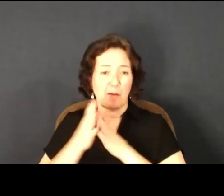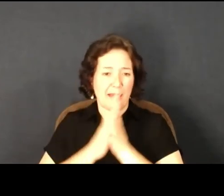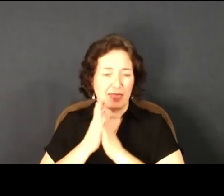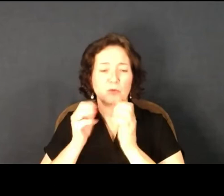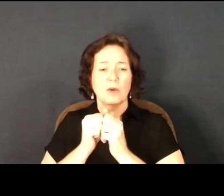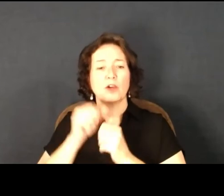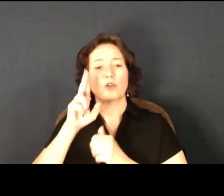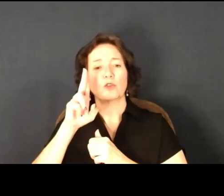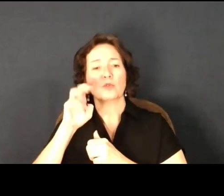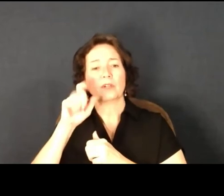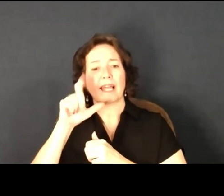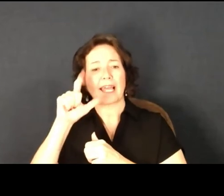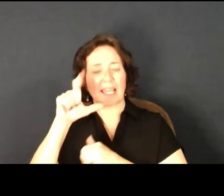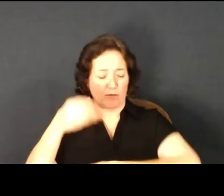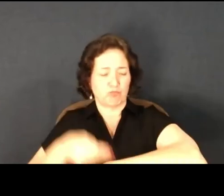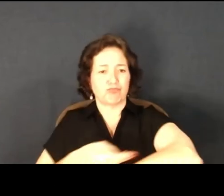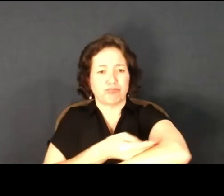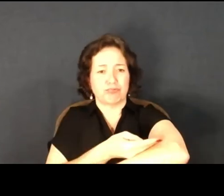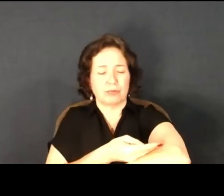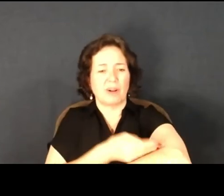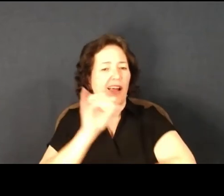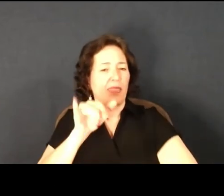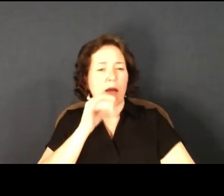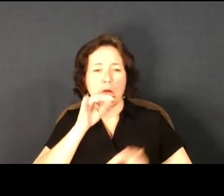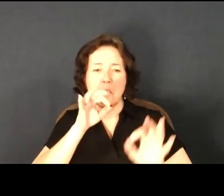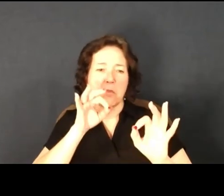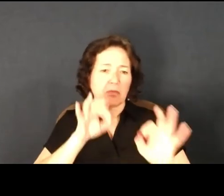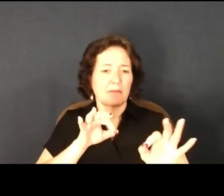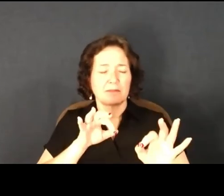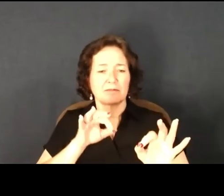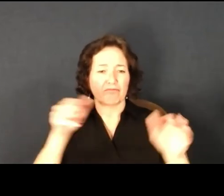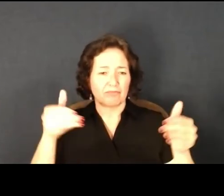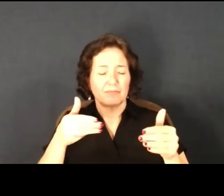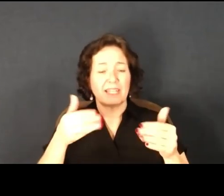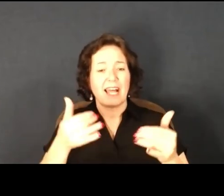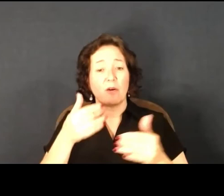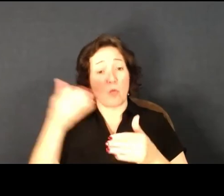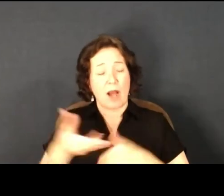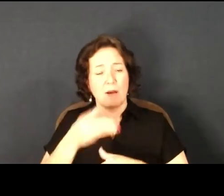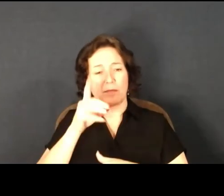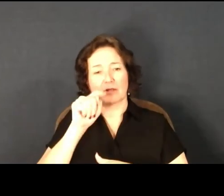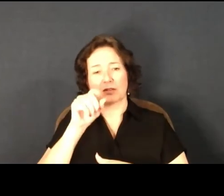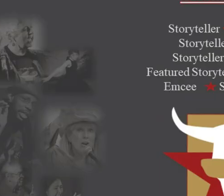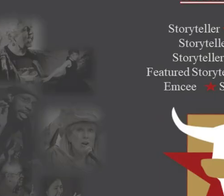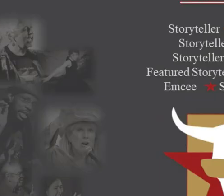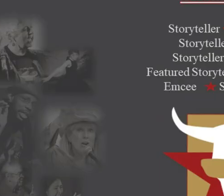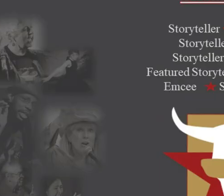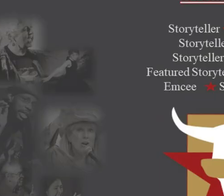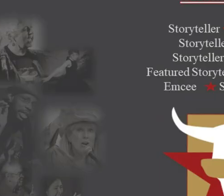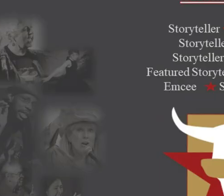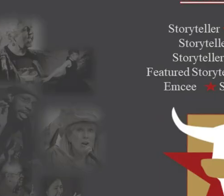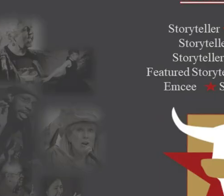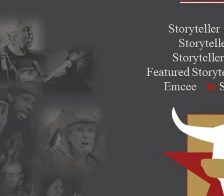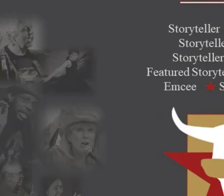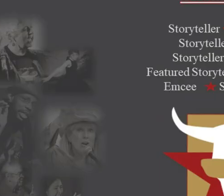sleeve. That is so apropos. Please do welcome Tom McDermott to the stage. Thank